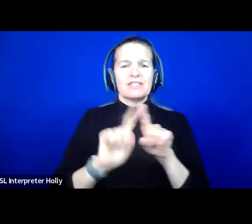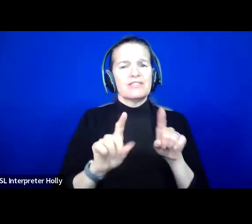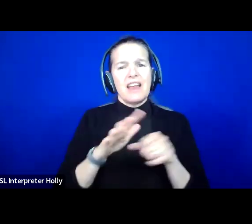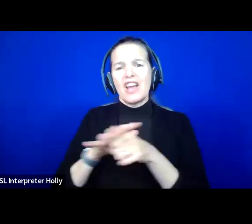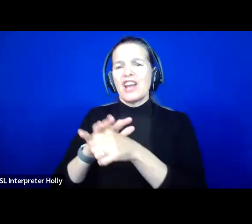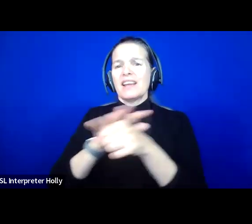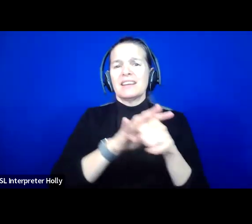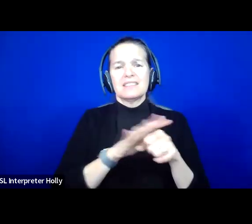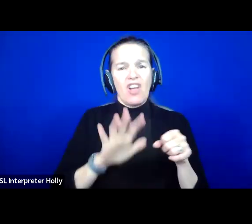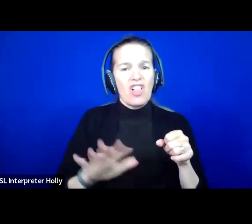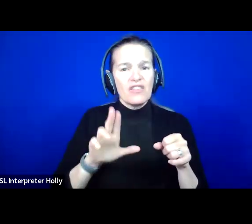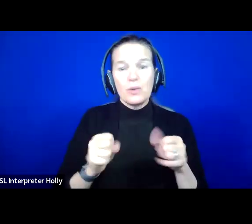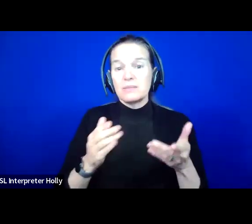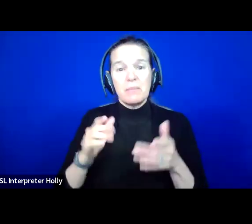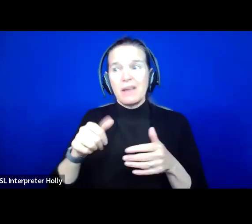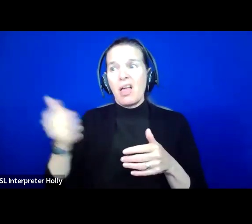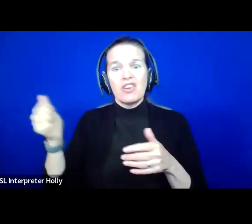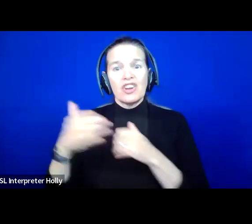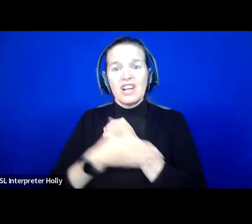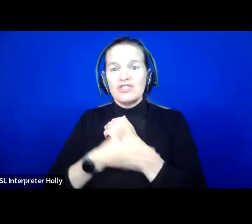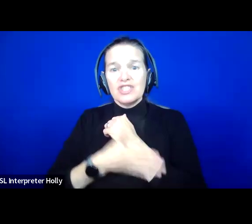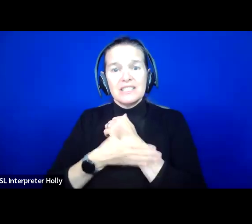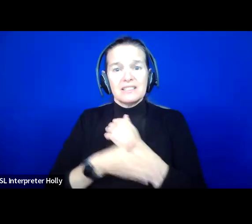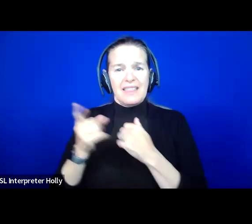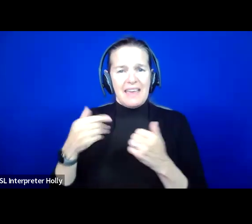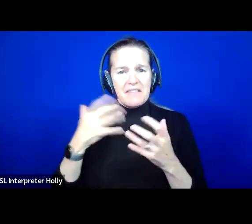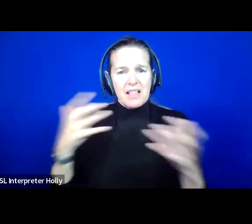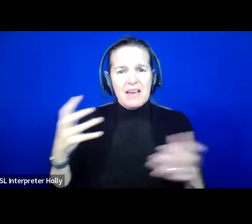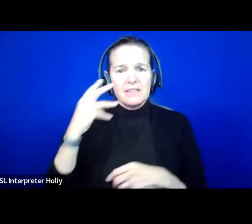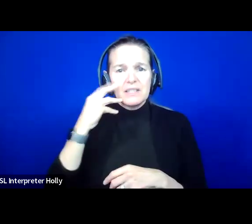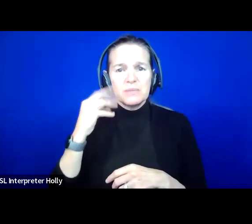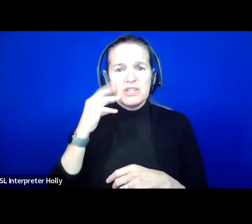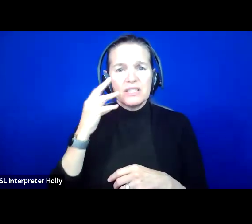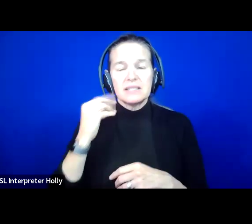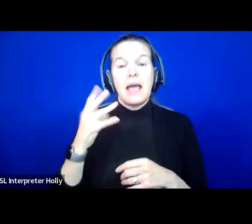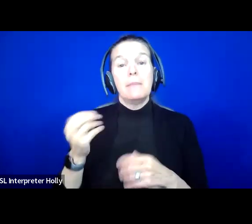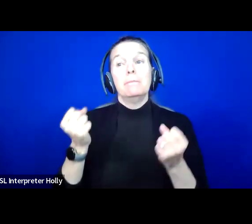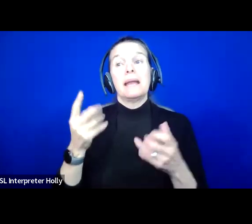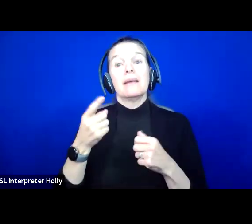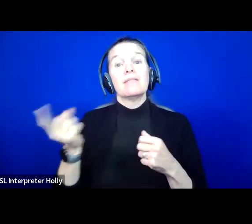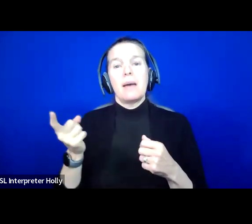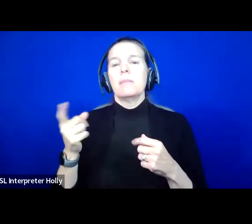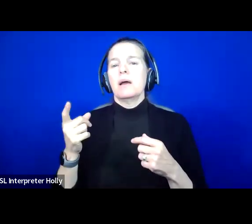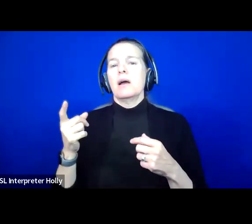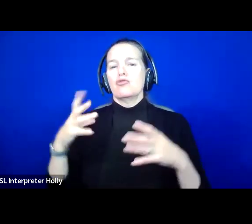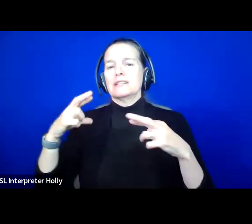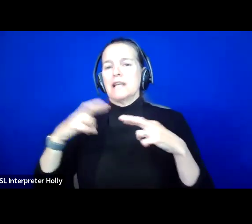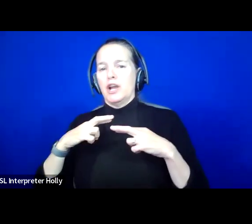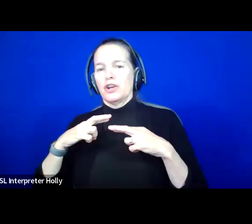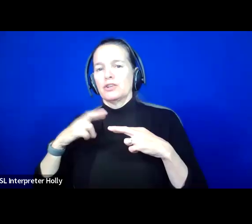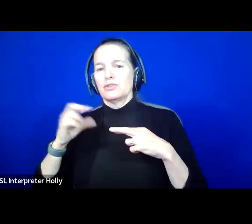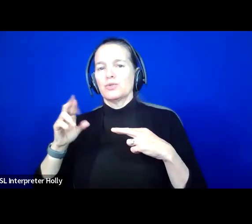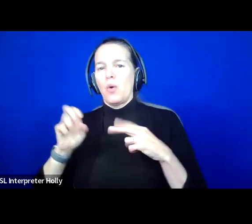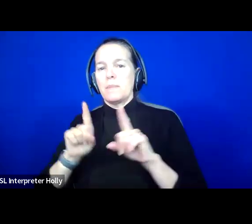even internationally. They have so much experience. And many of them, especially the retired SCORE mentors, they may have had a